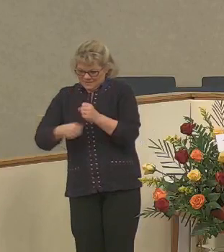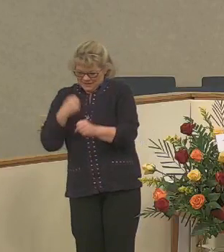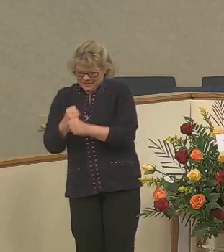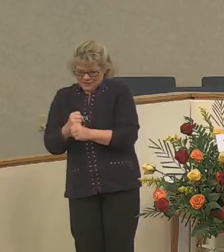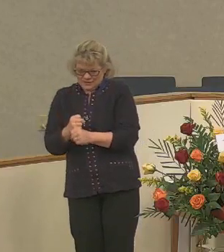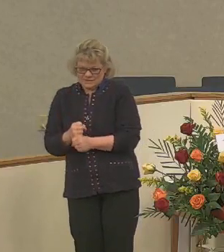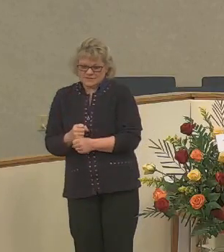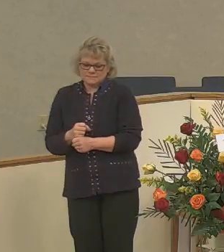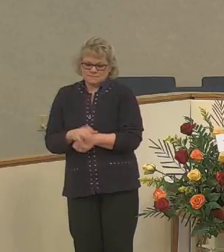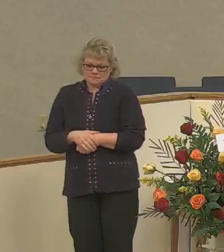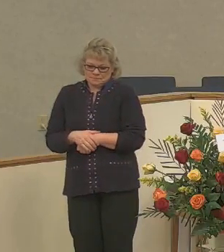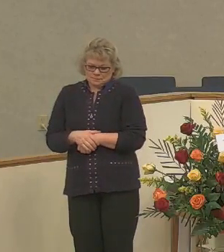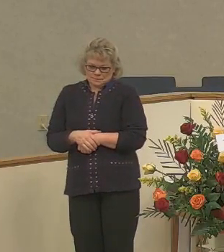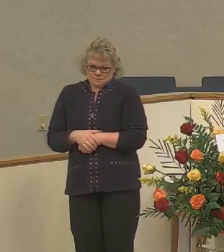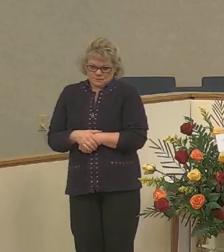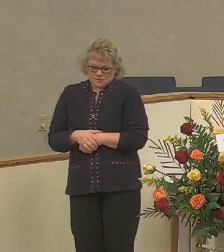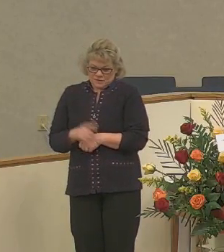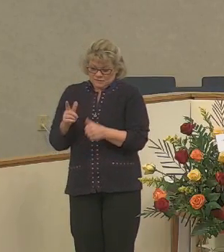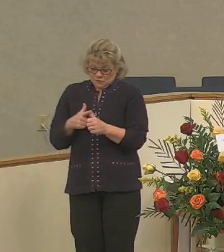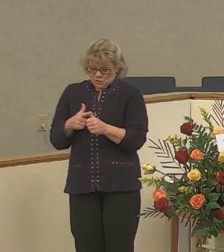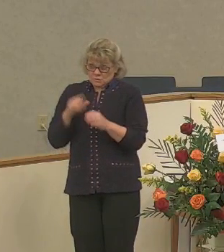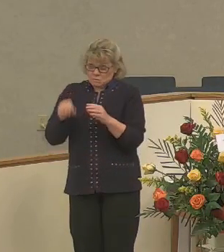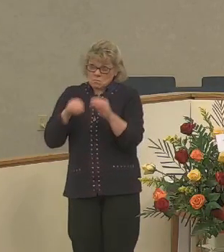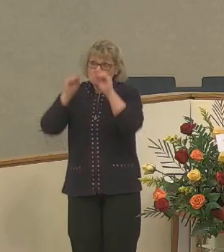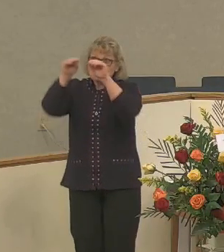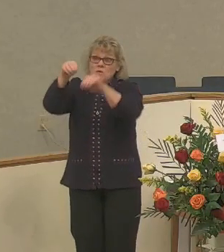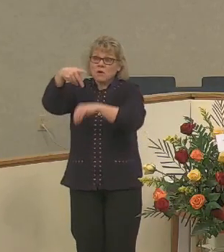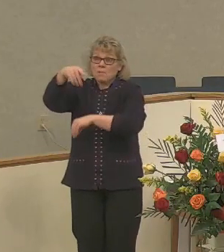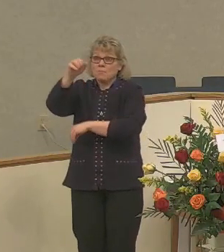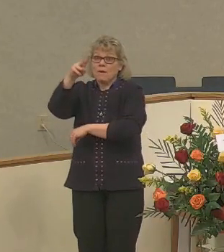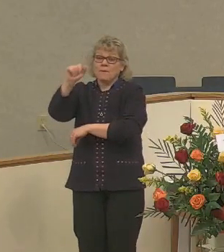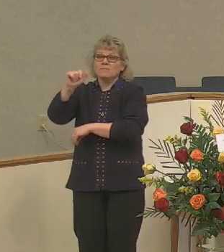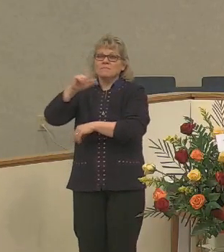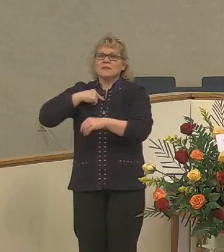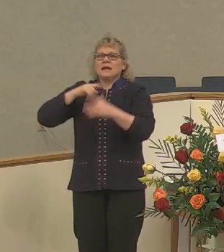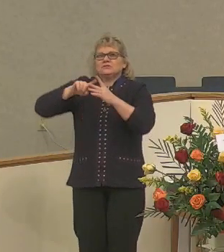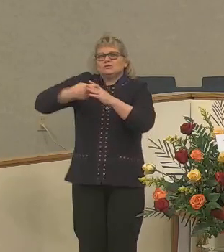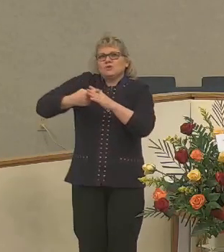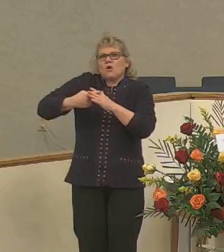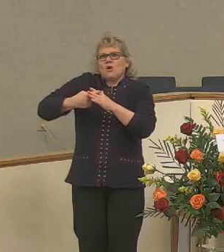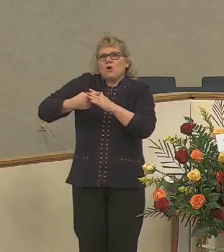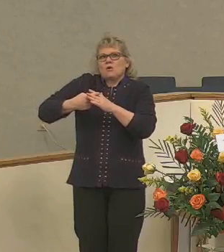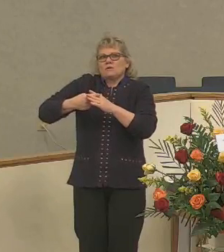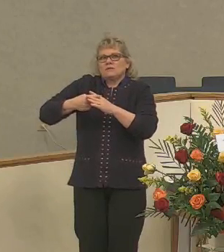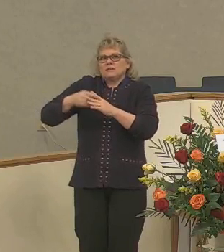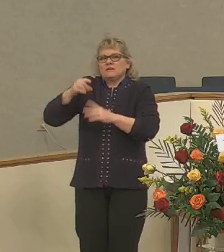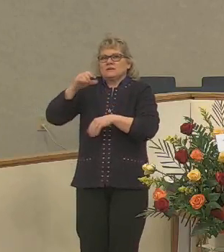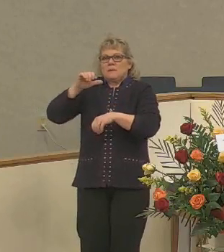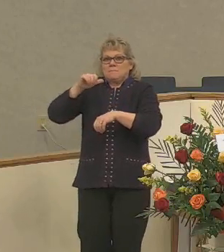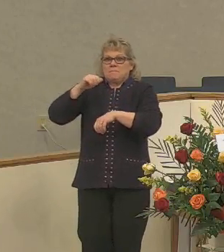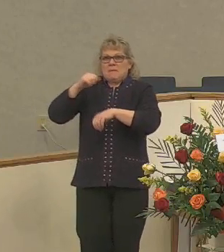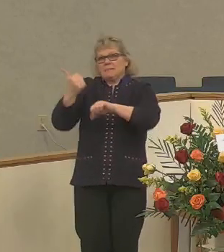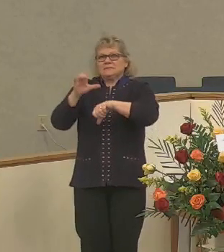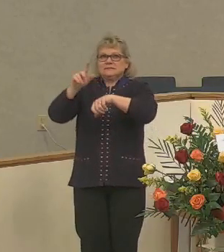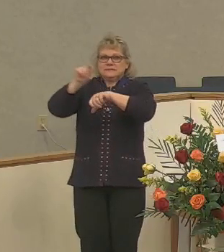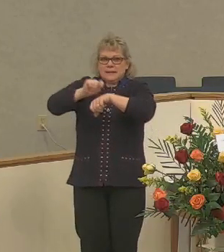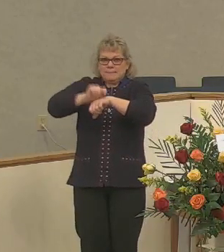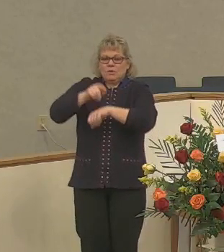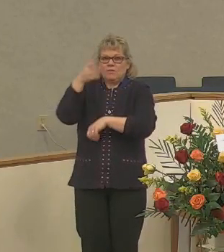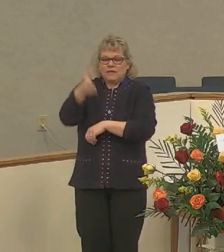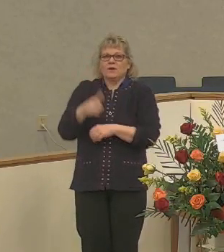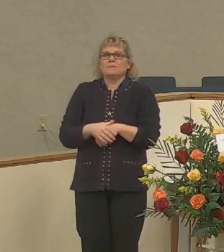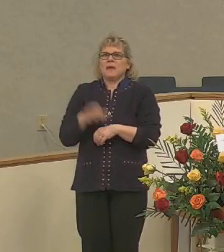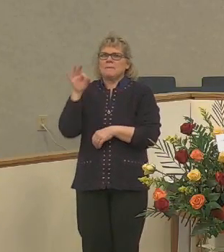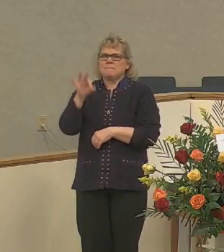years. When we first moved to Parma, I began the Solon Baptist Temple in Solon, Ohio, where